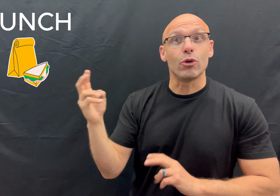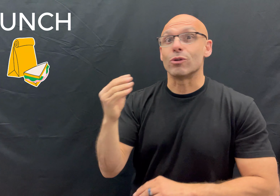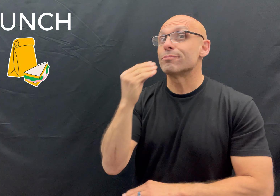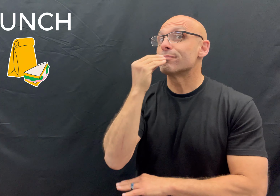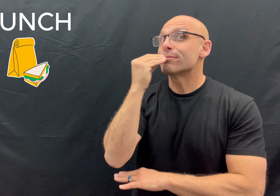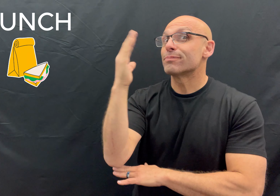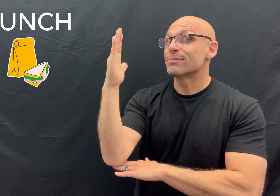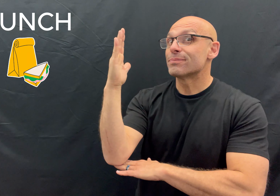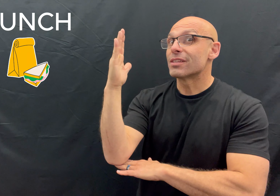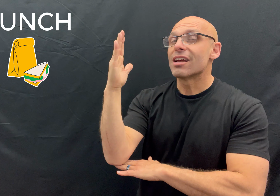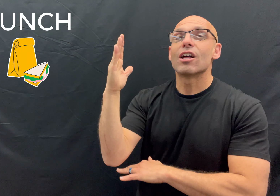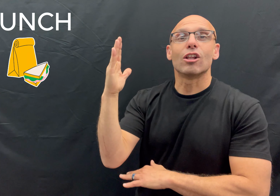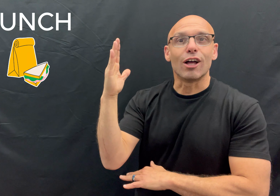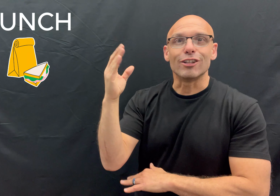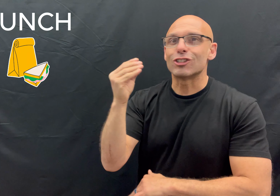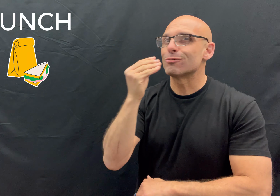noon, lunch.